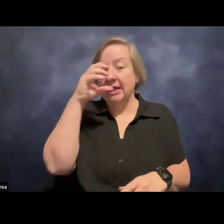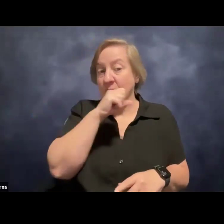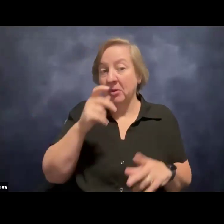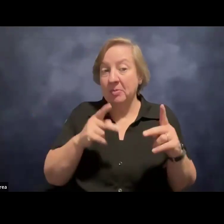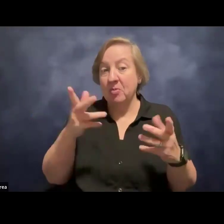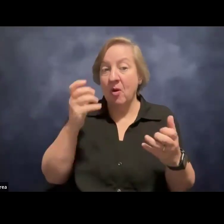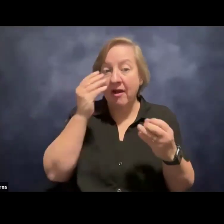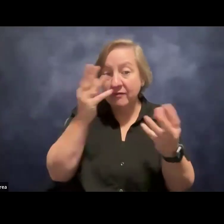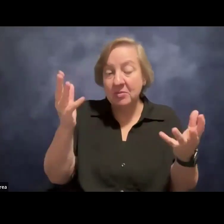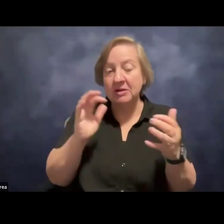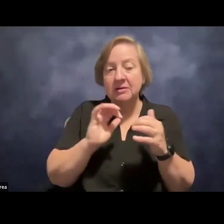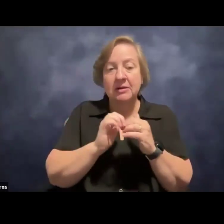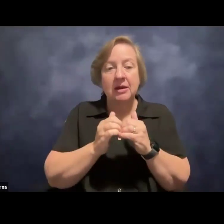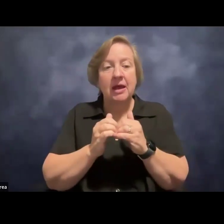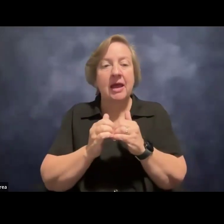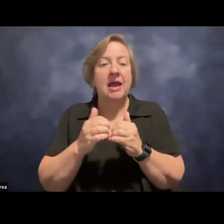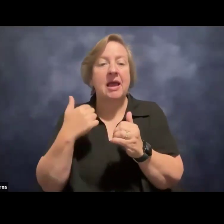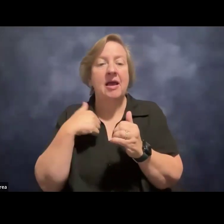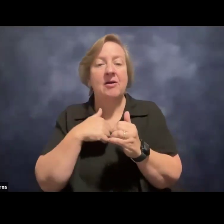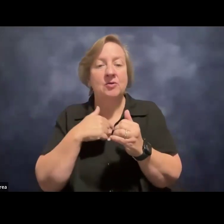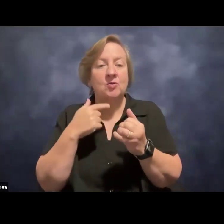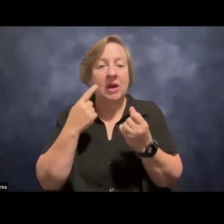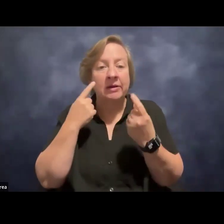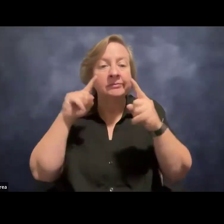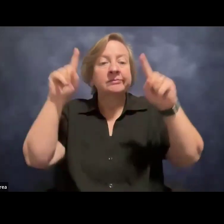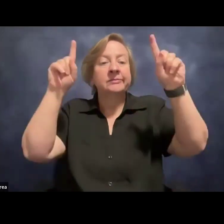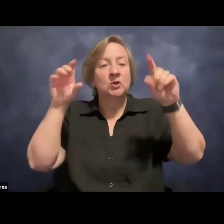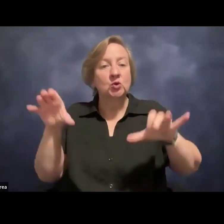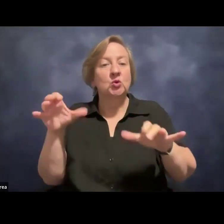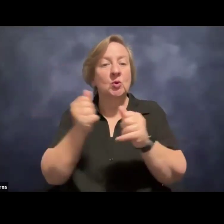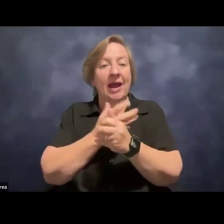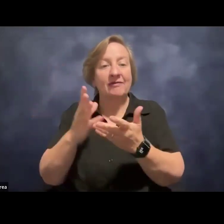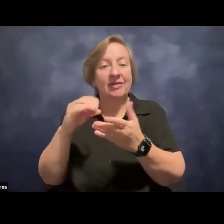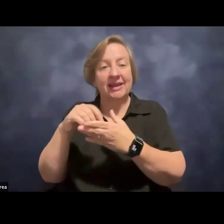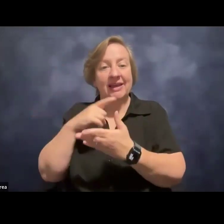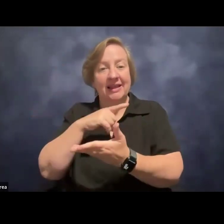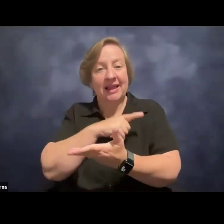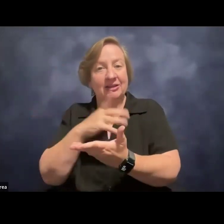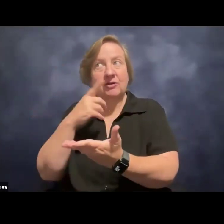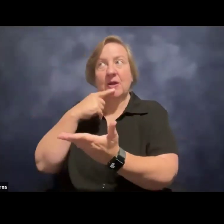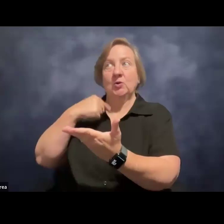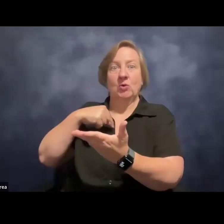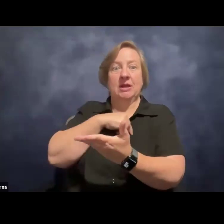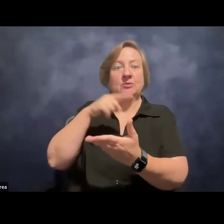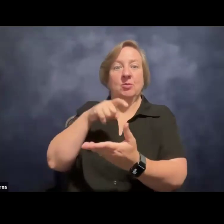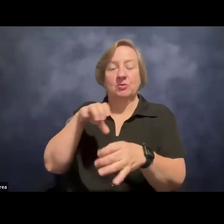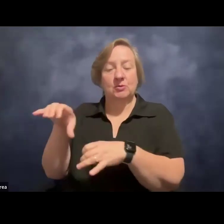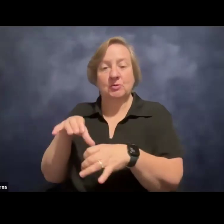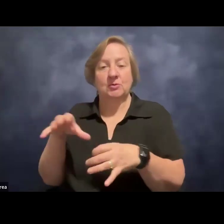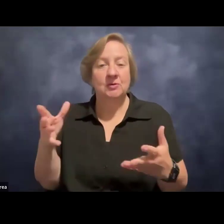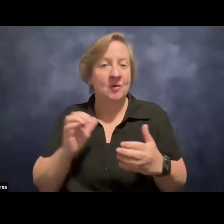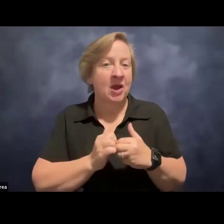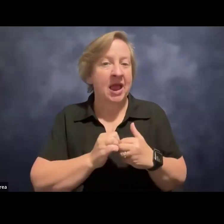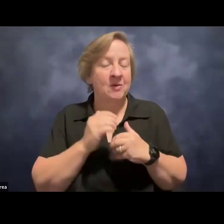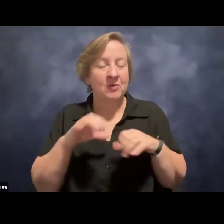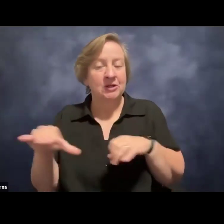like, how are we coming with actually achieving all of the things that in legislation we've been told to achieve? So how are we doing